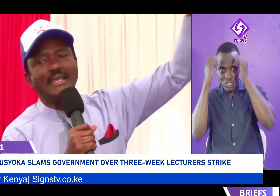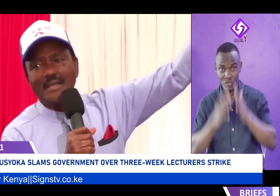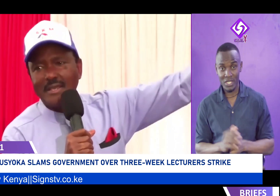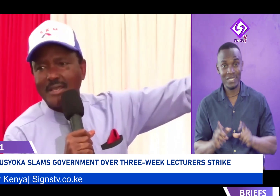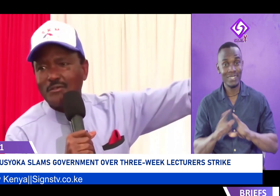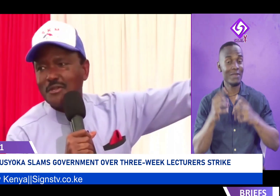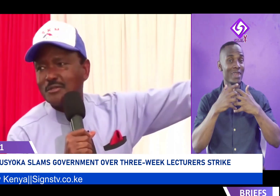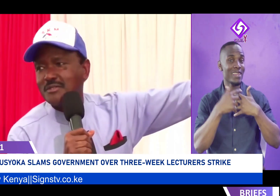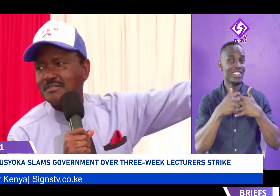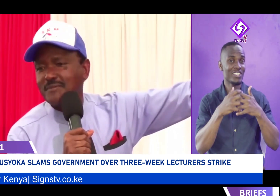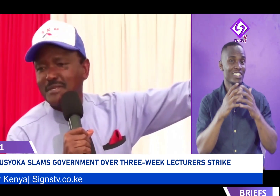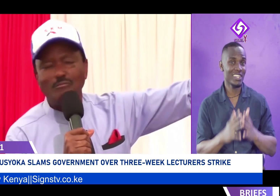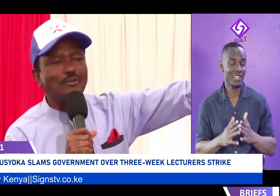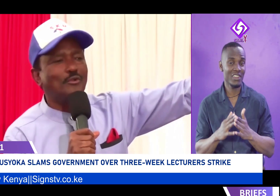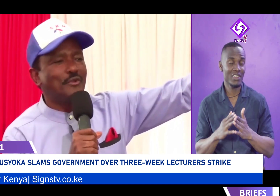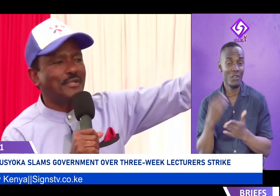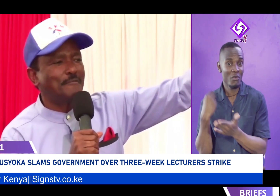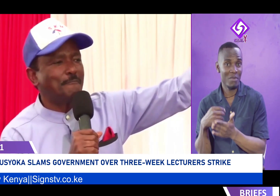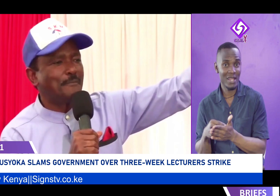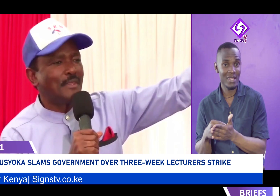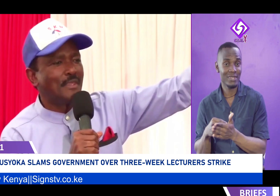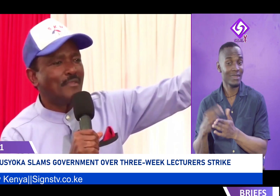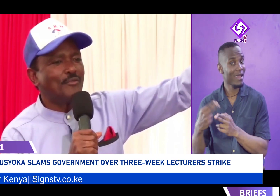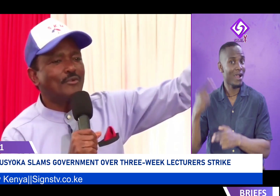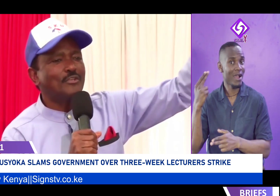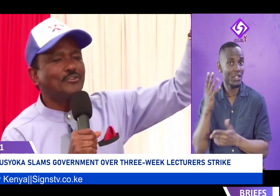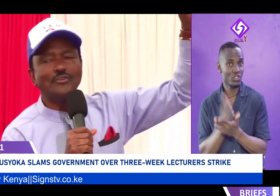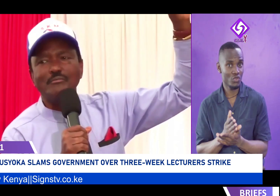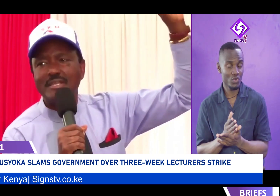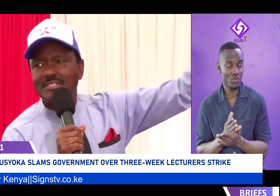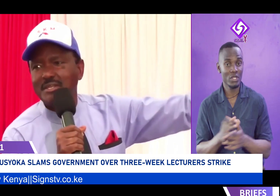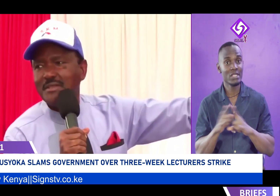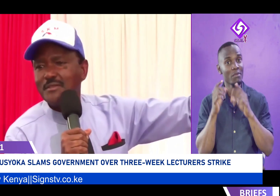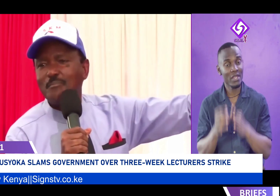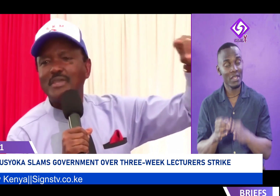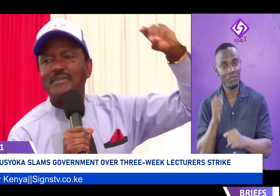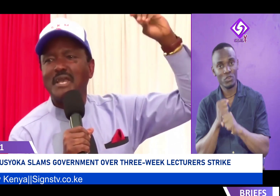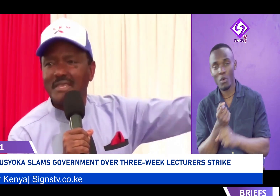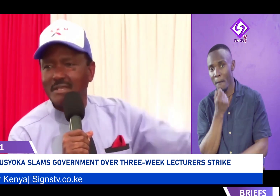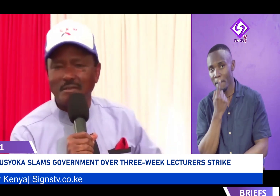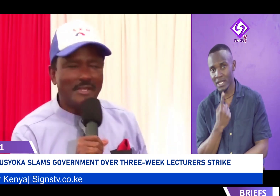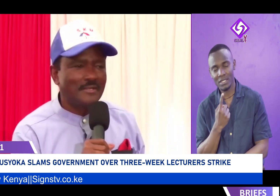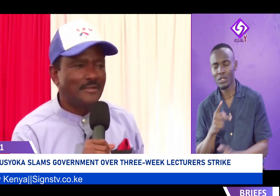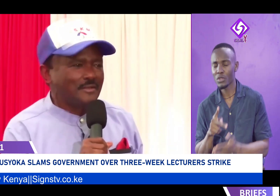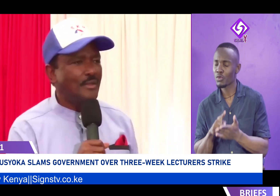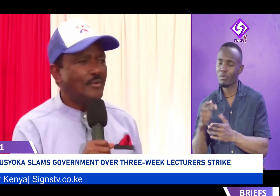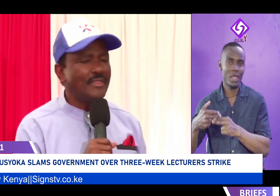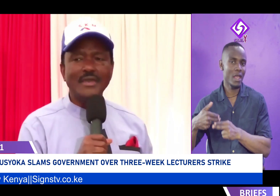higher according to this funding model, correct? If you are going to do medicine, you pay even higher, correct? We are